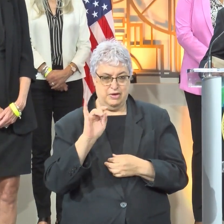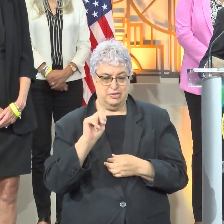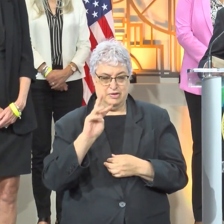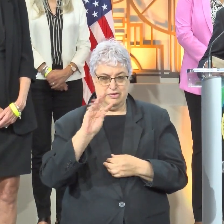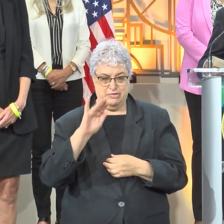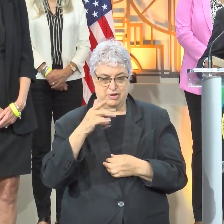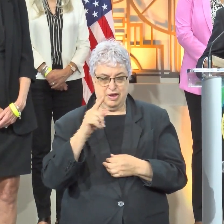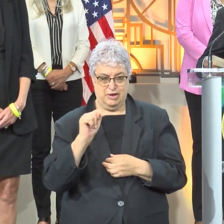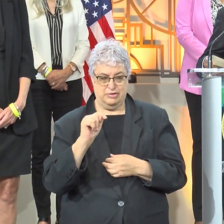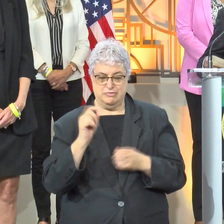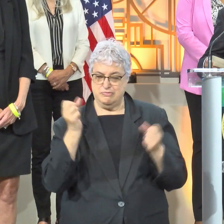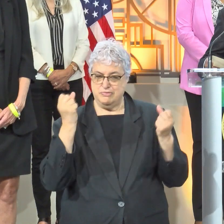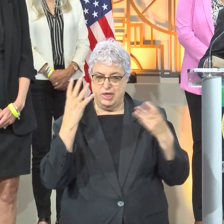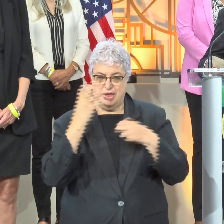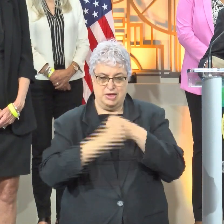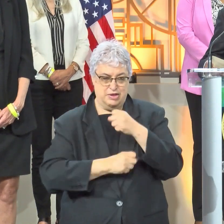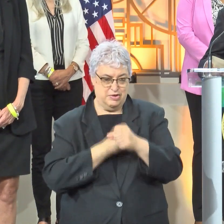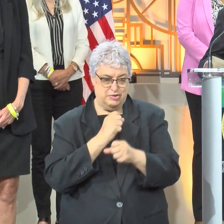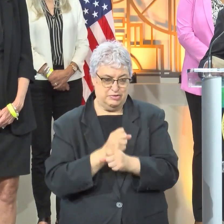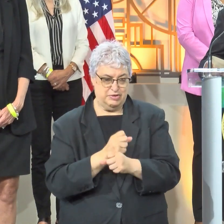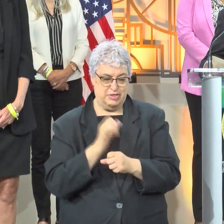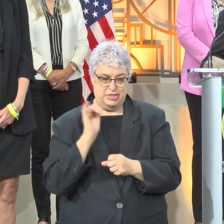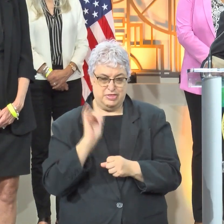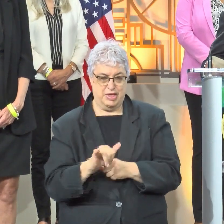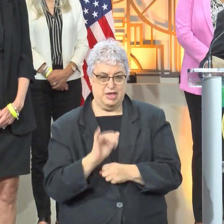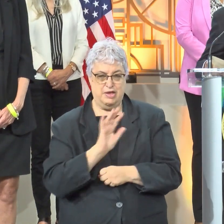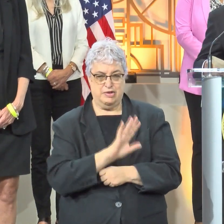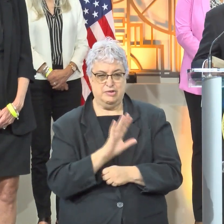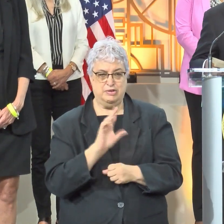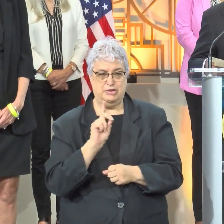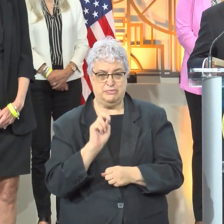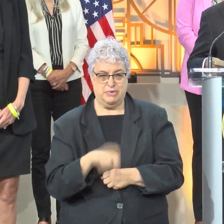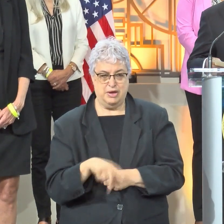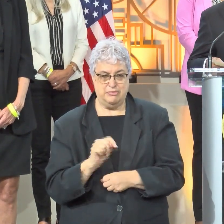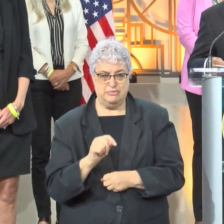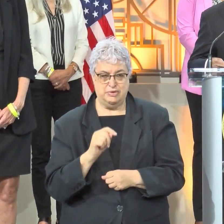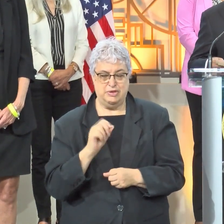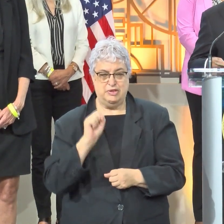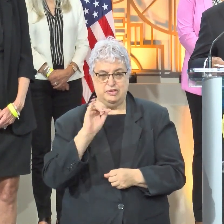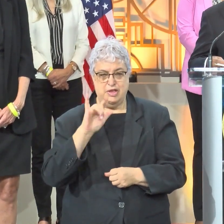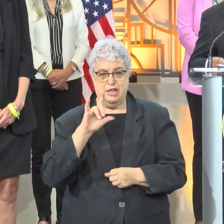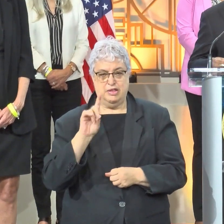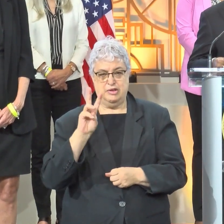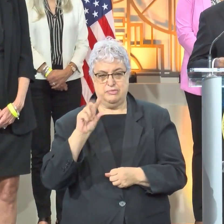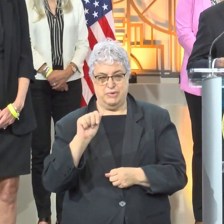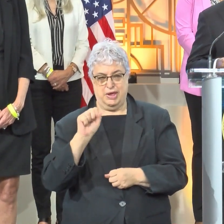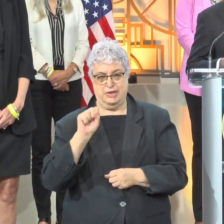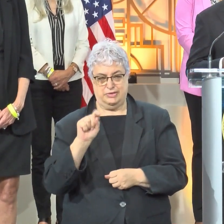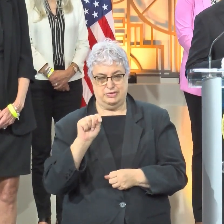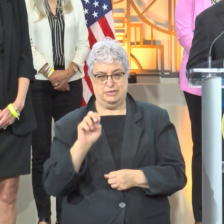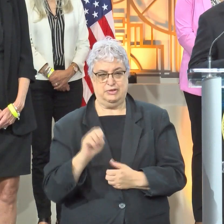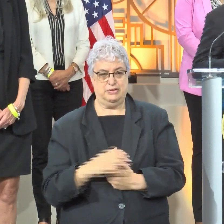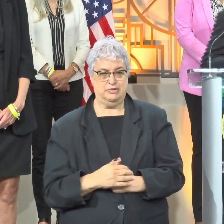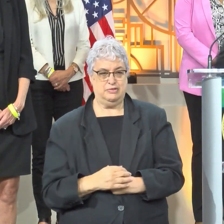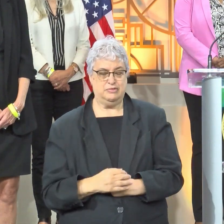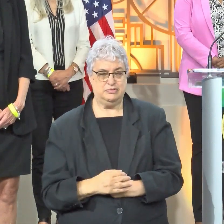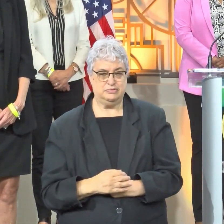who is a veteran in that department in herself and can certainly speak from Solid Waste Department's perspective. Carolyn